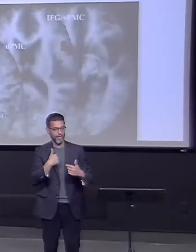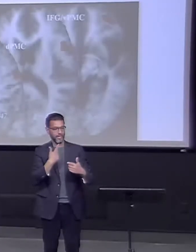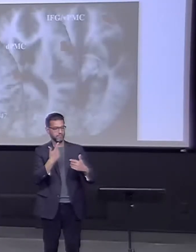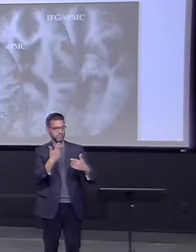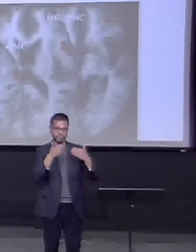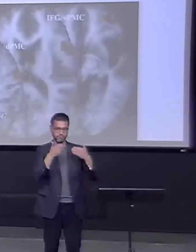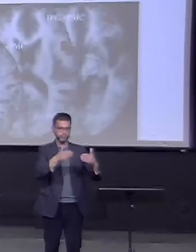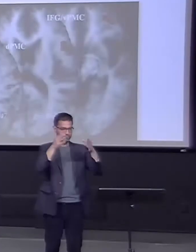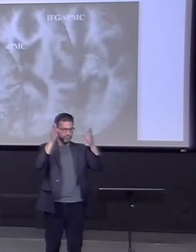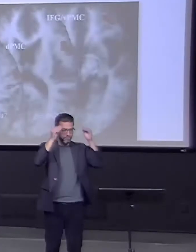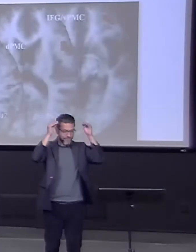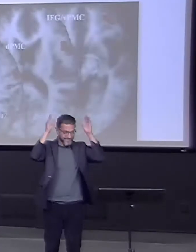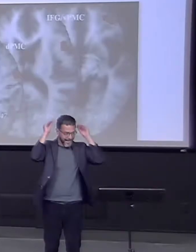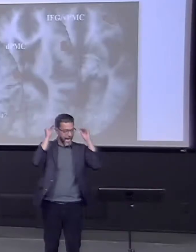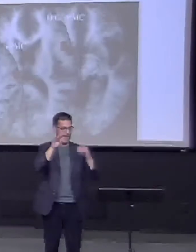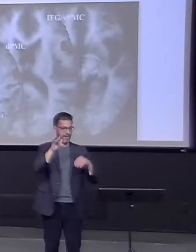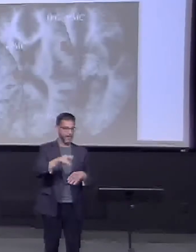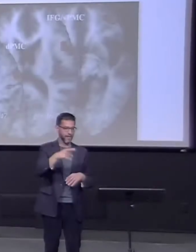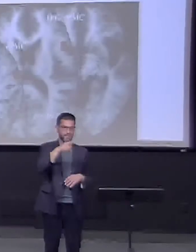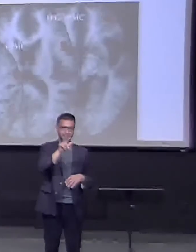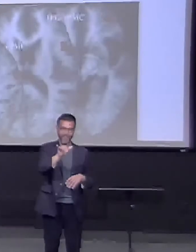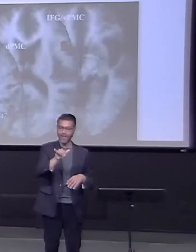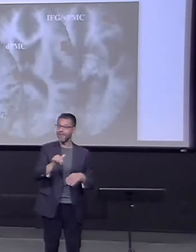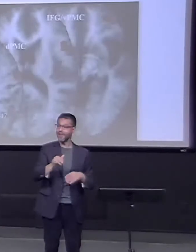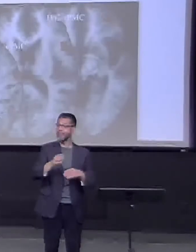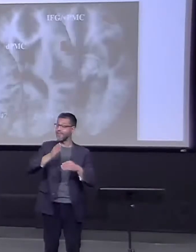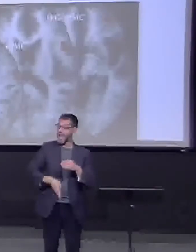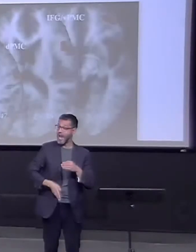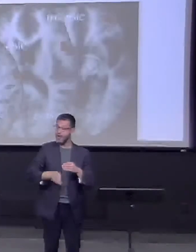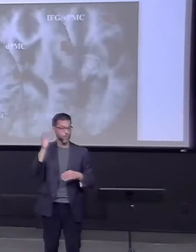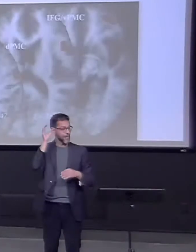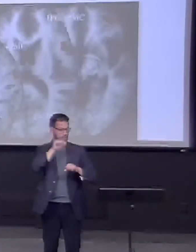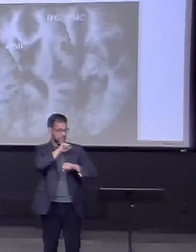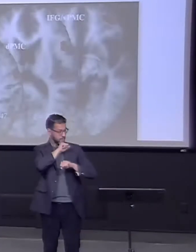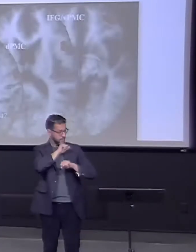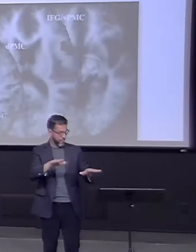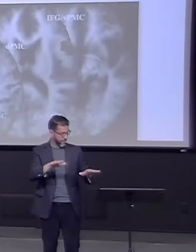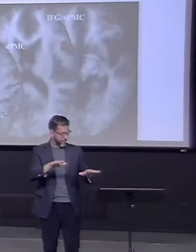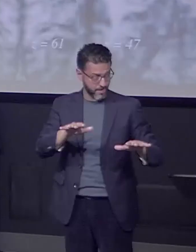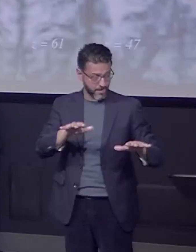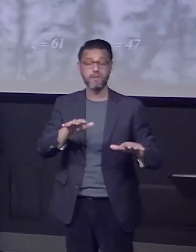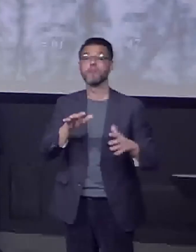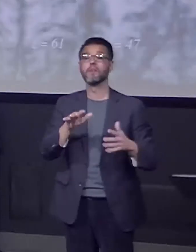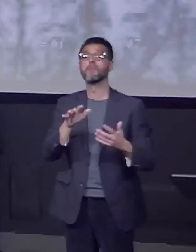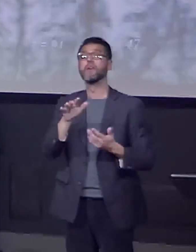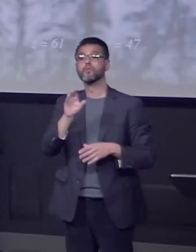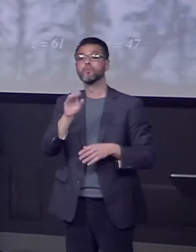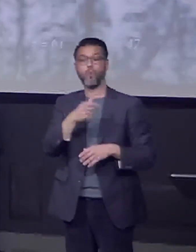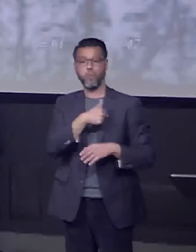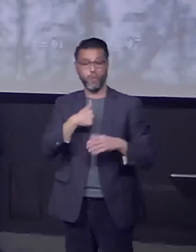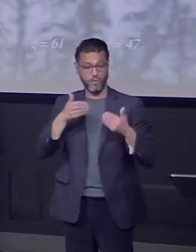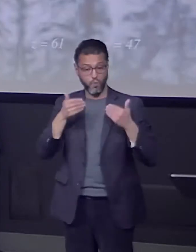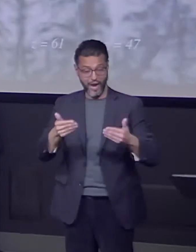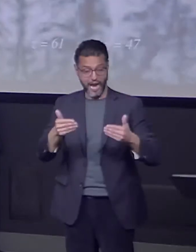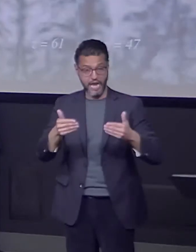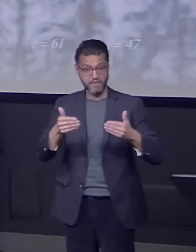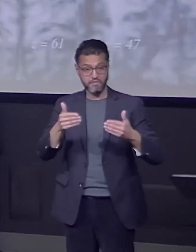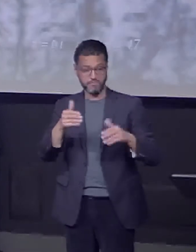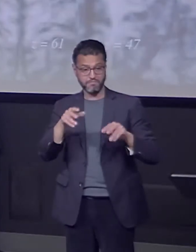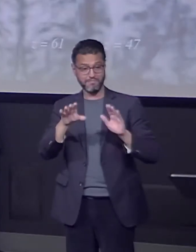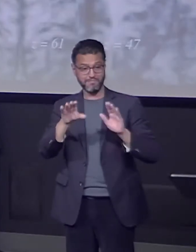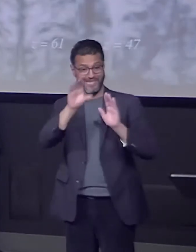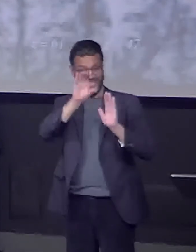you, and then at the end of each song you will just hear nothing at first. And so we imaged them while they were listening and